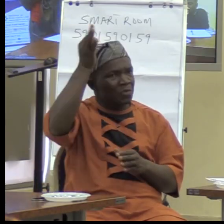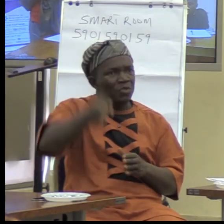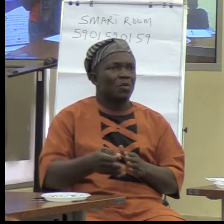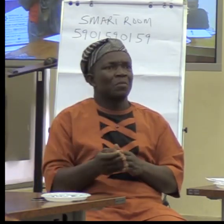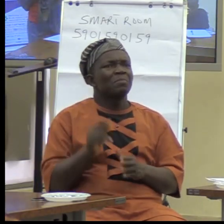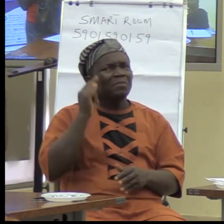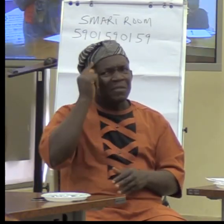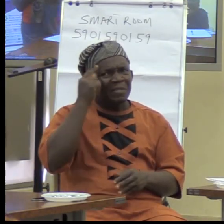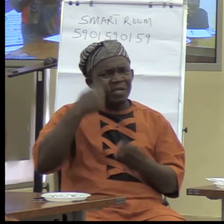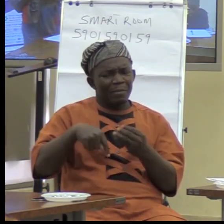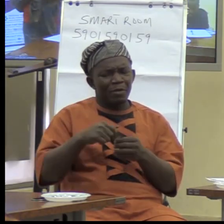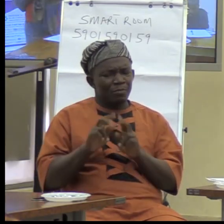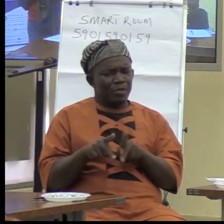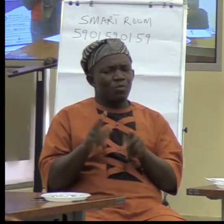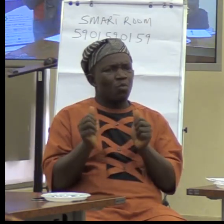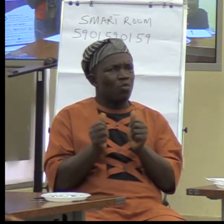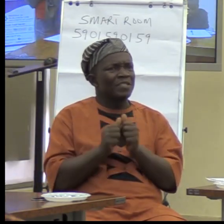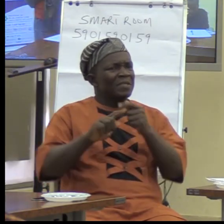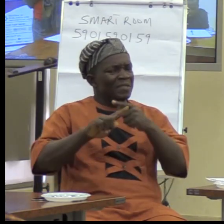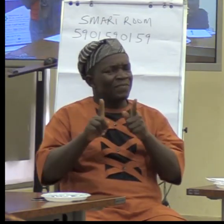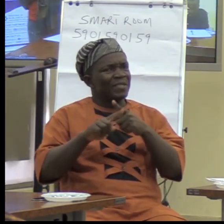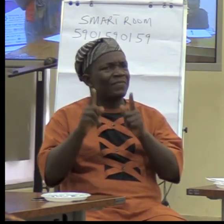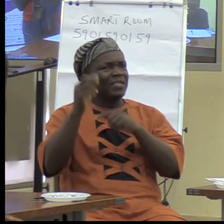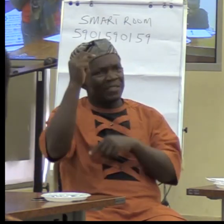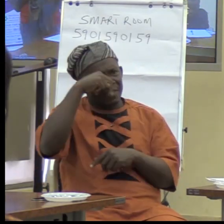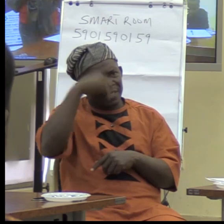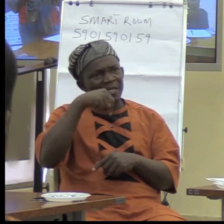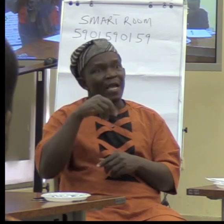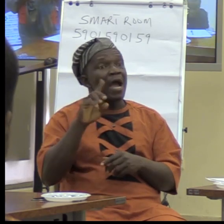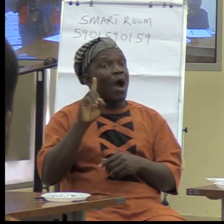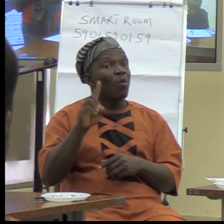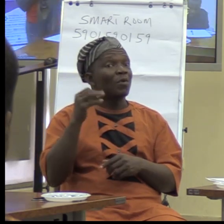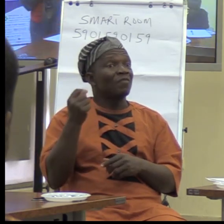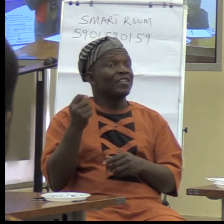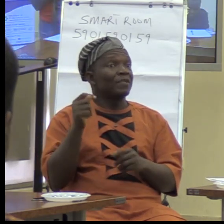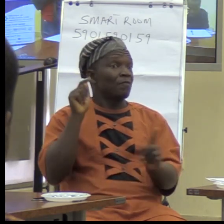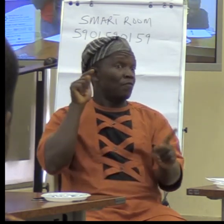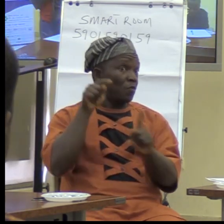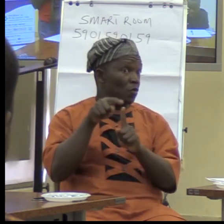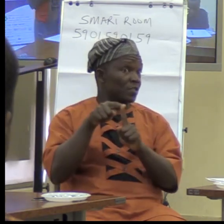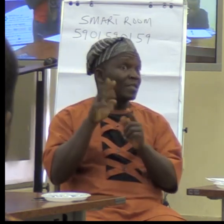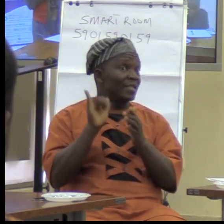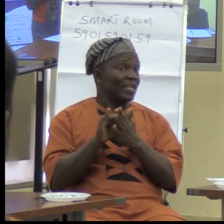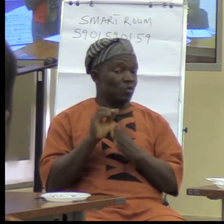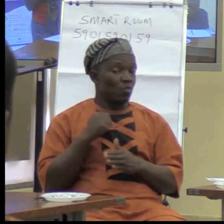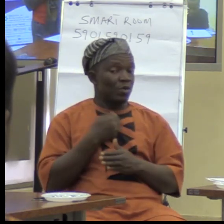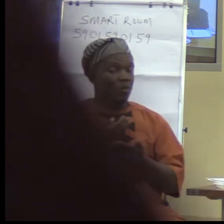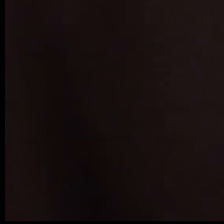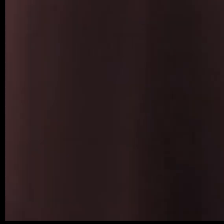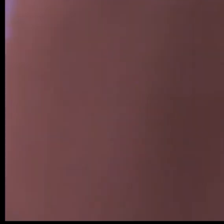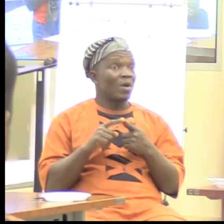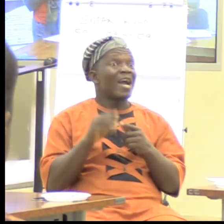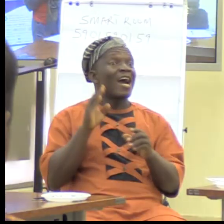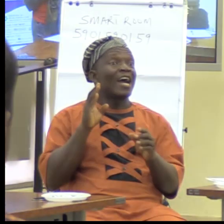with different needs. And part of what we want to achieve today is to know what your experiences have